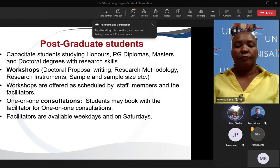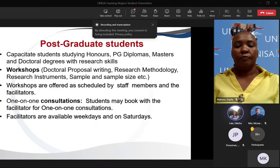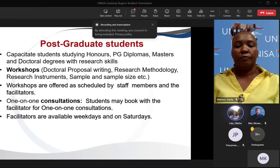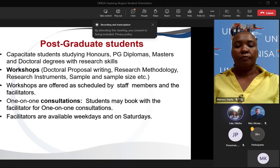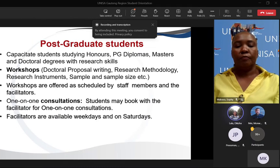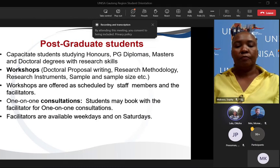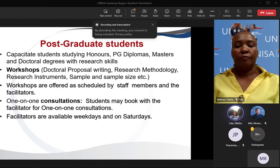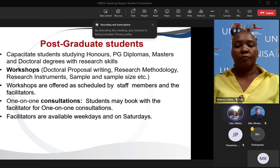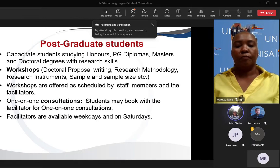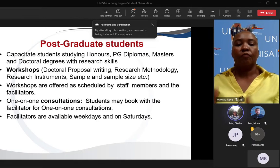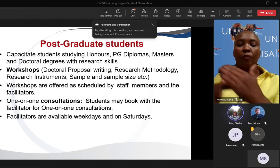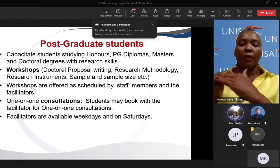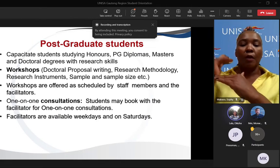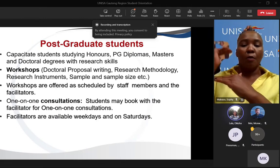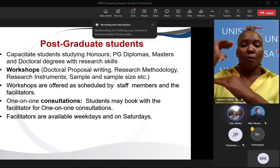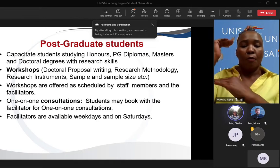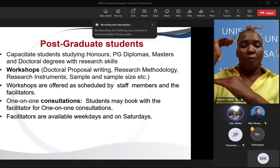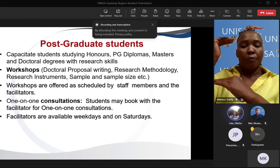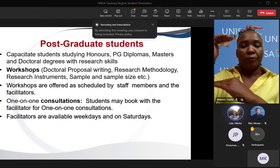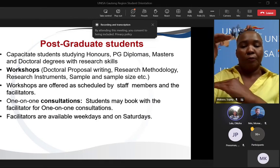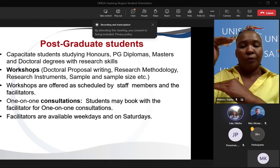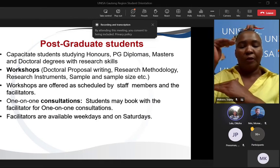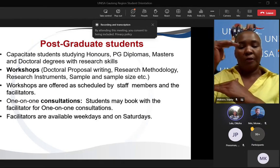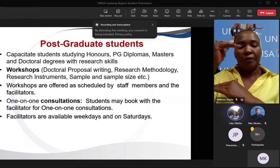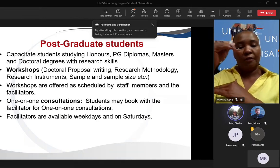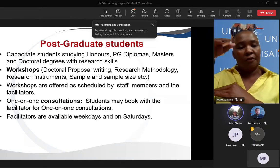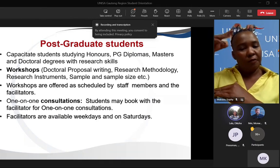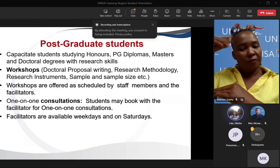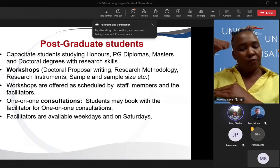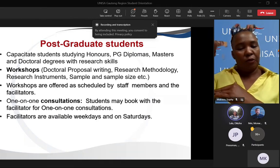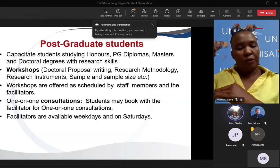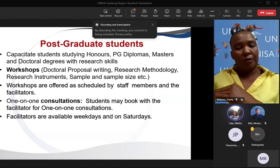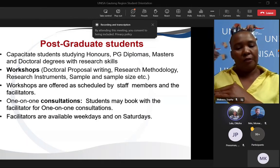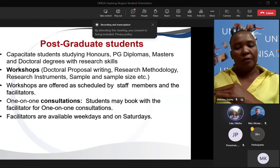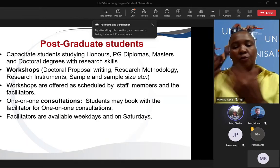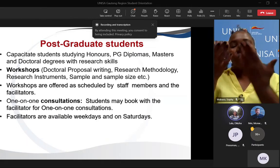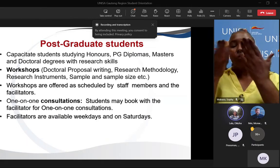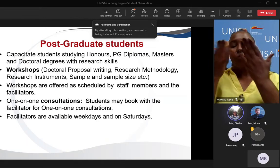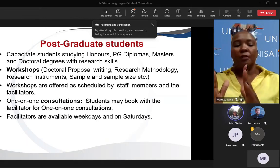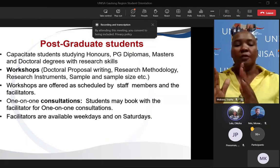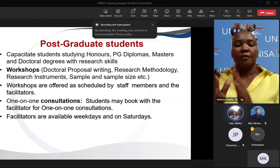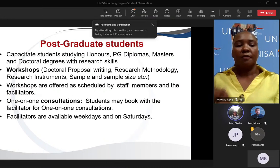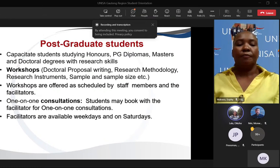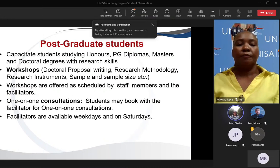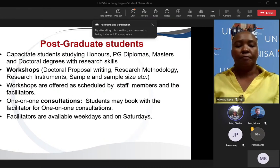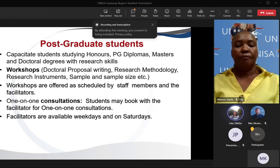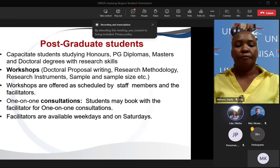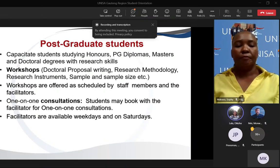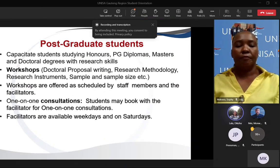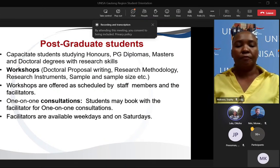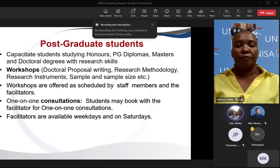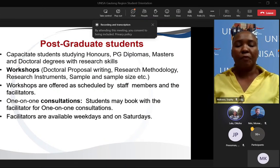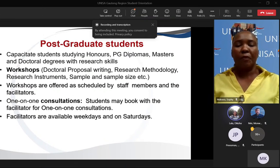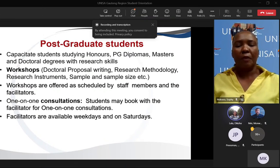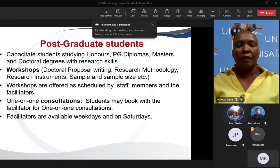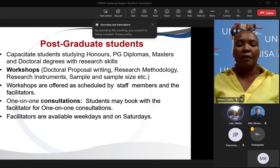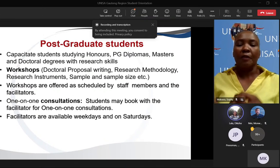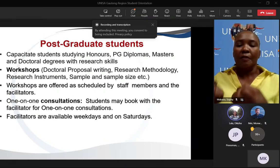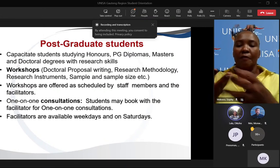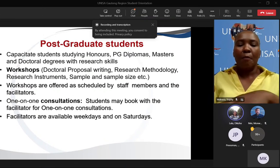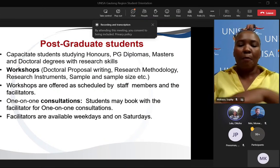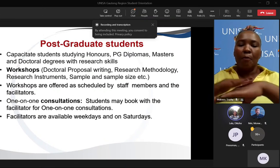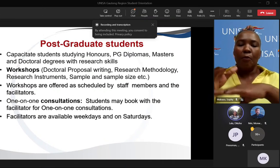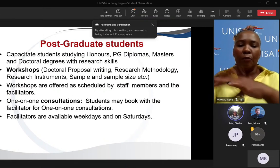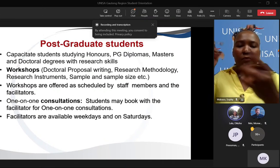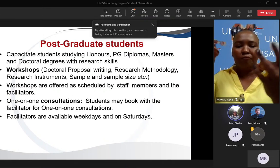we also offer Accolade services for our postgraduate students and that is to capacitate those students who are